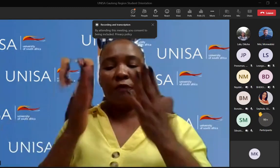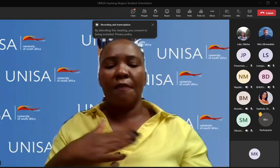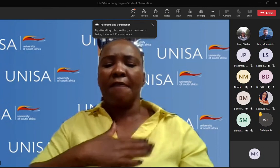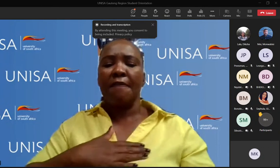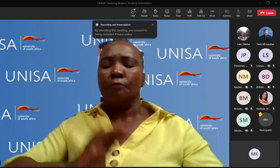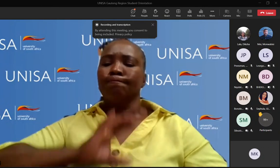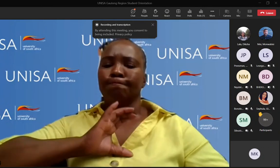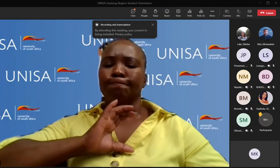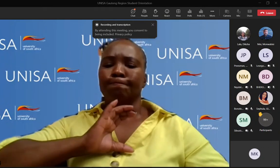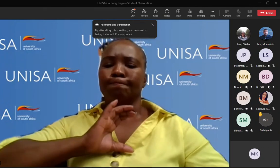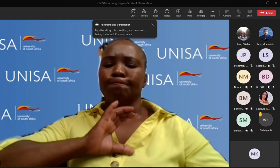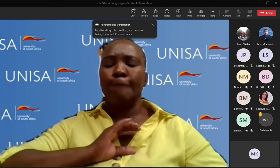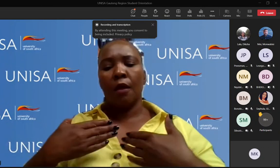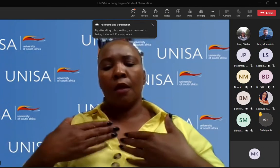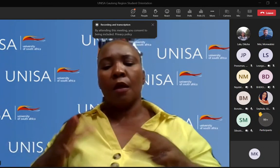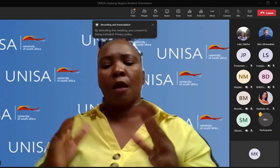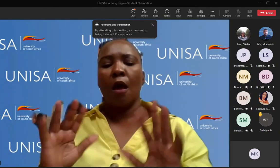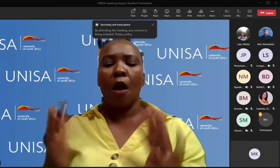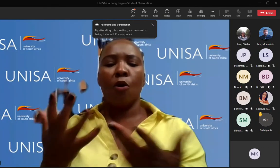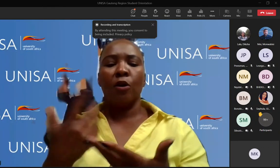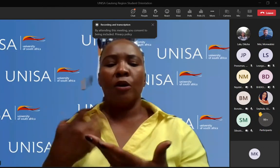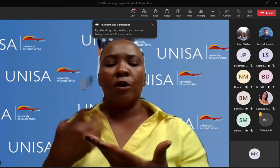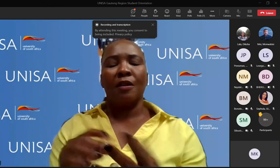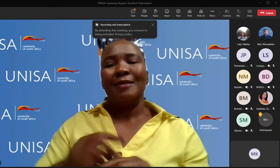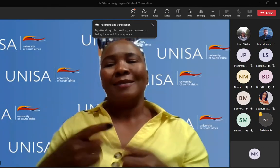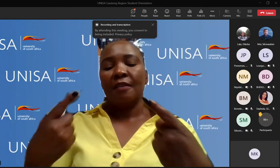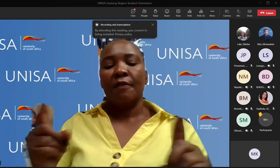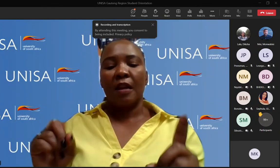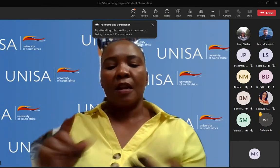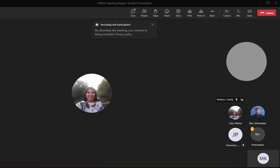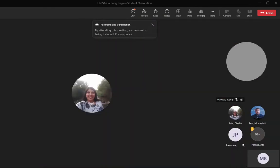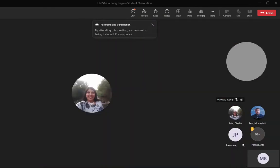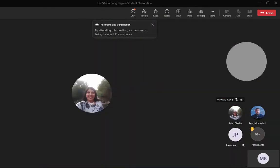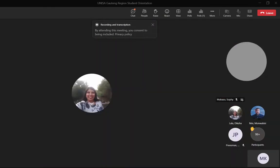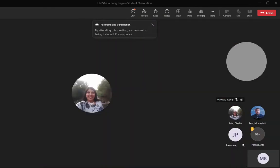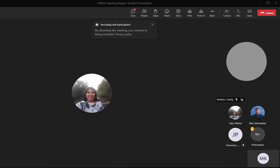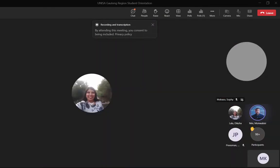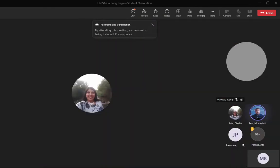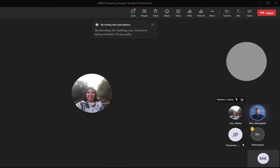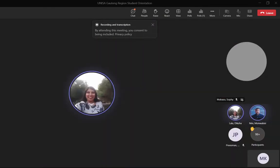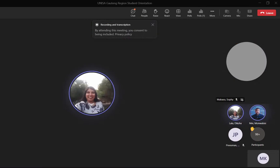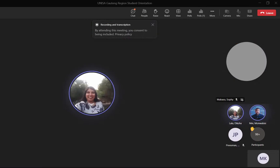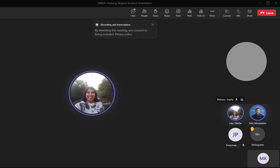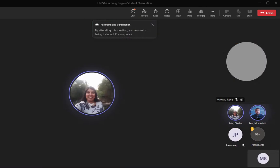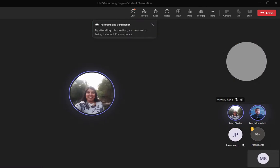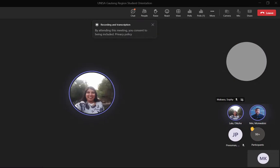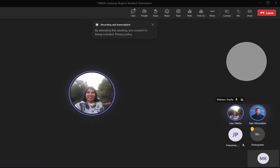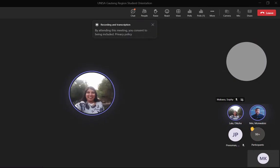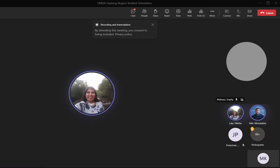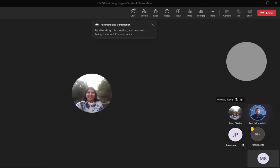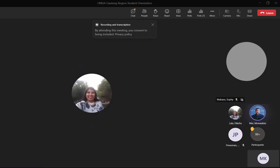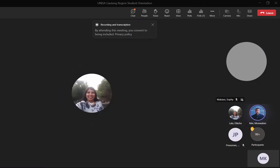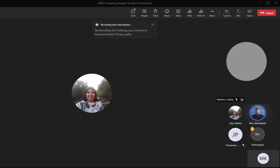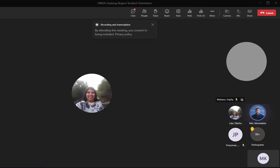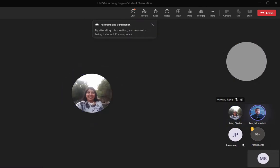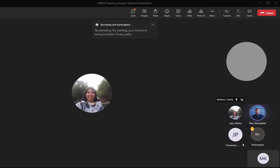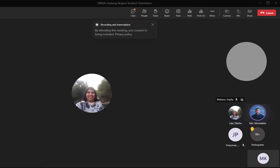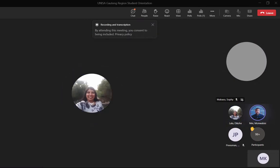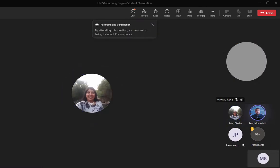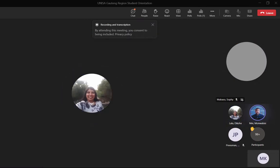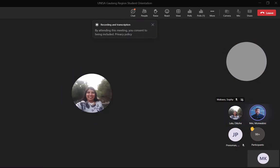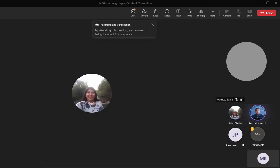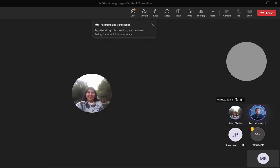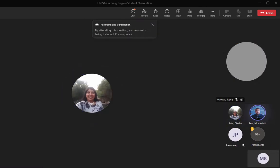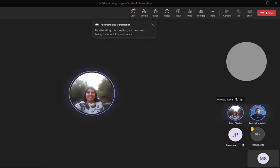disclose how they are differently abled and provide us with a specific needs for support it is